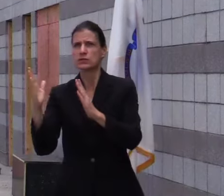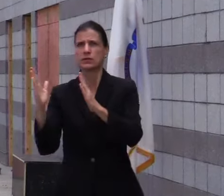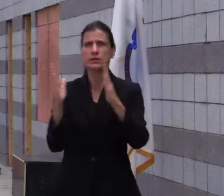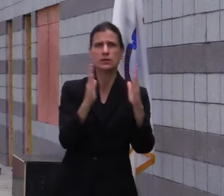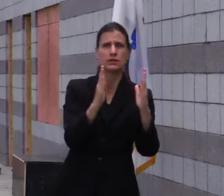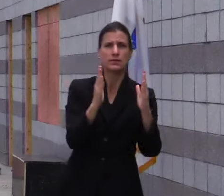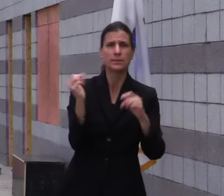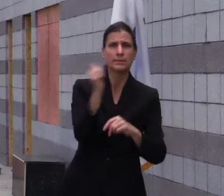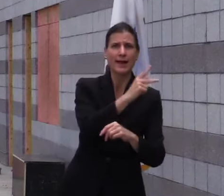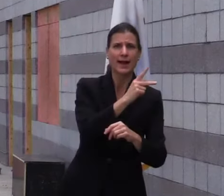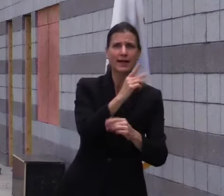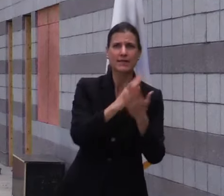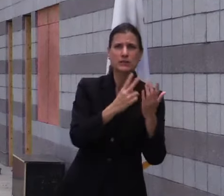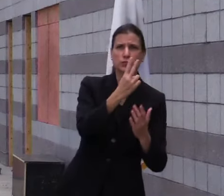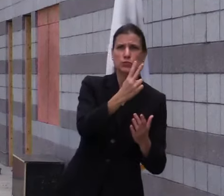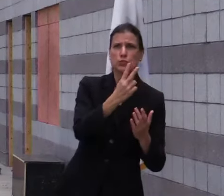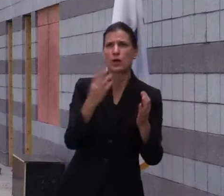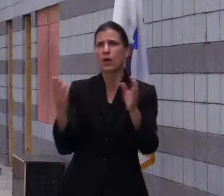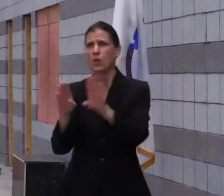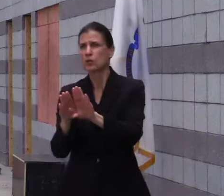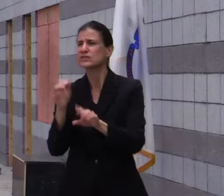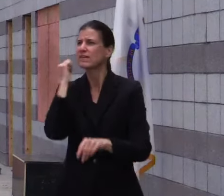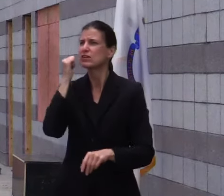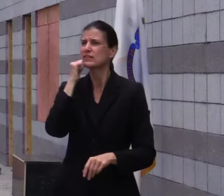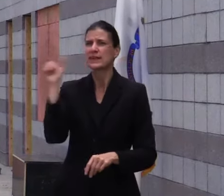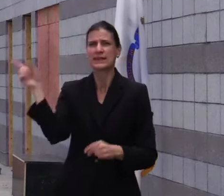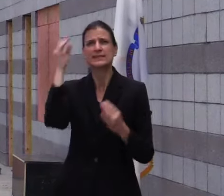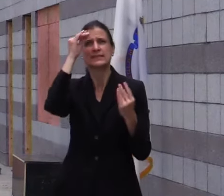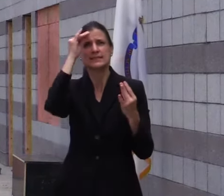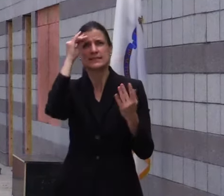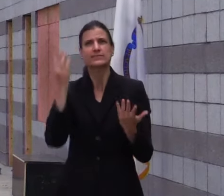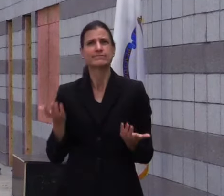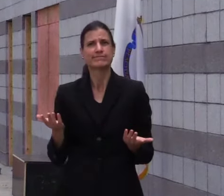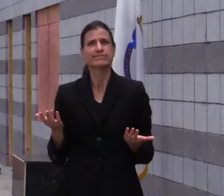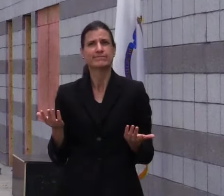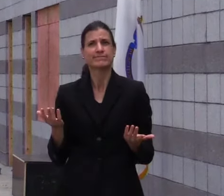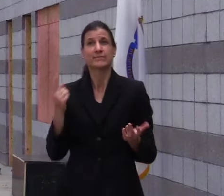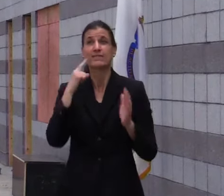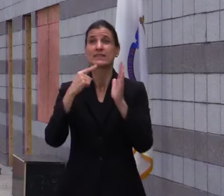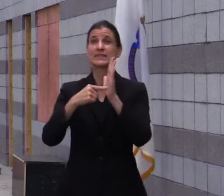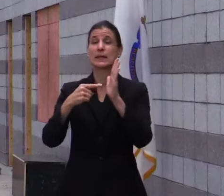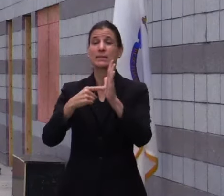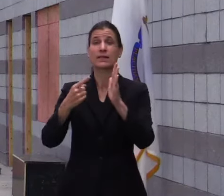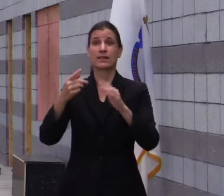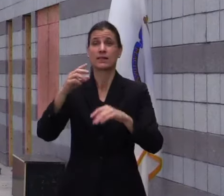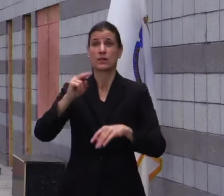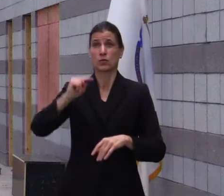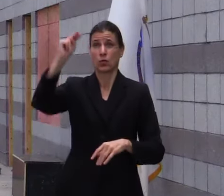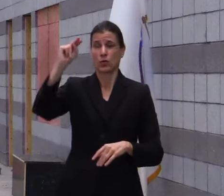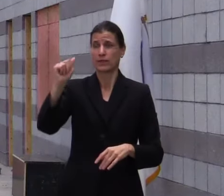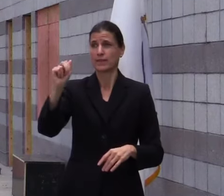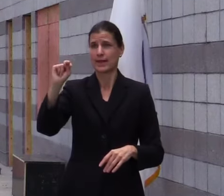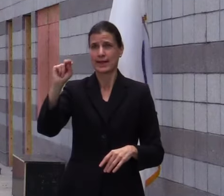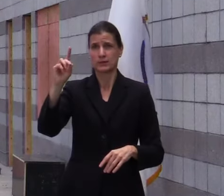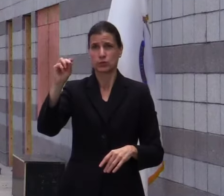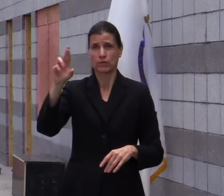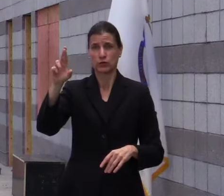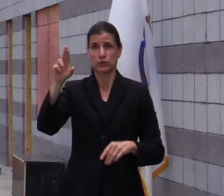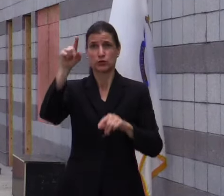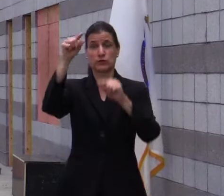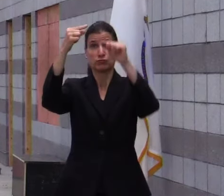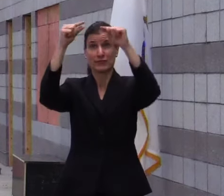is as good an example as any. North Andover went from green to red because of Merrimack